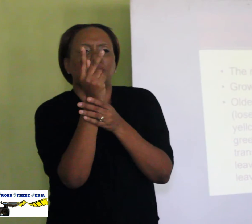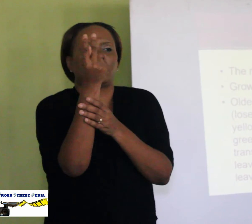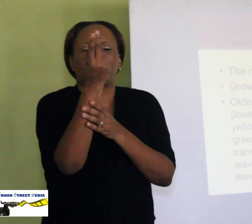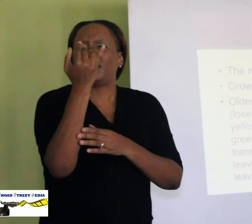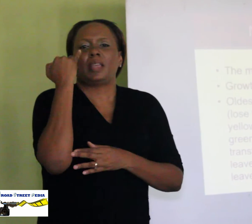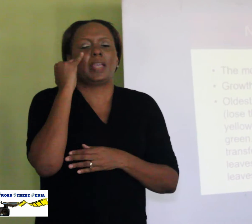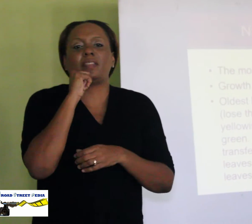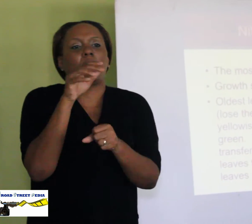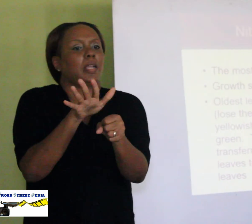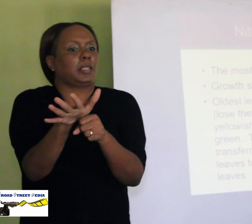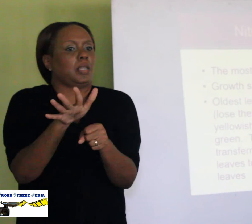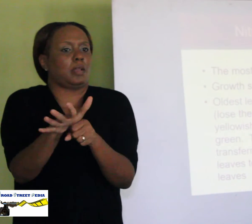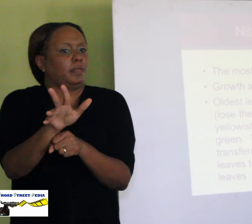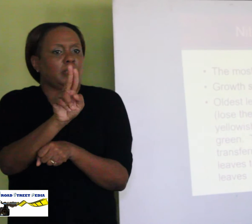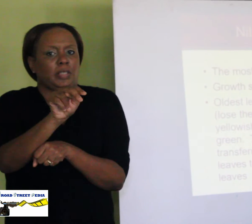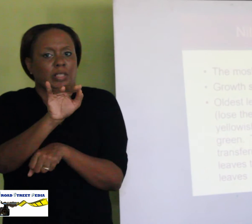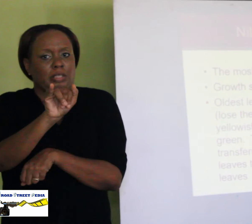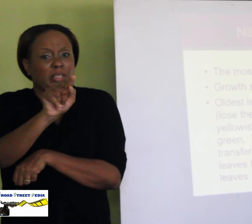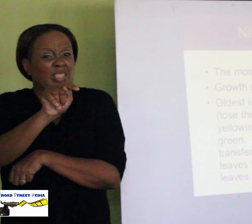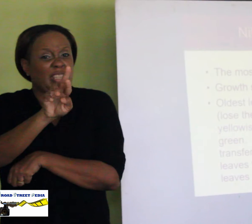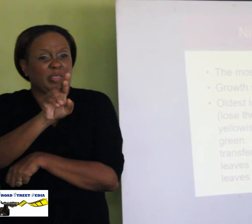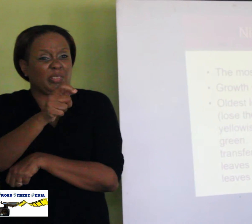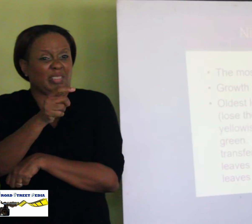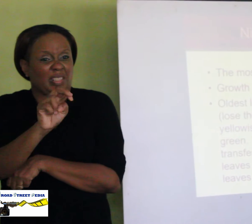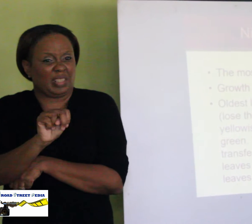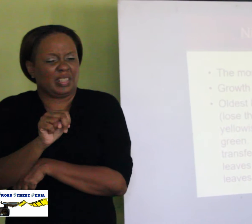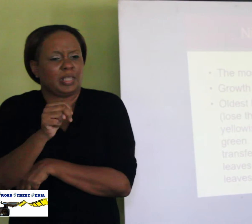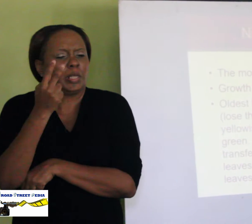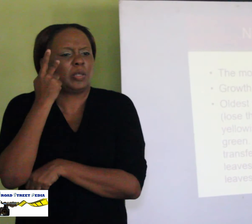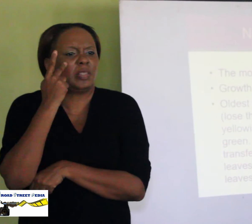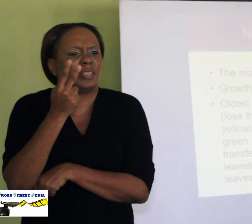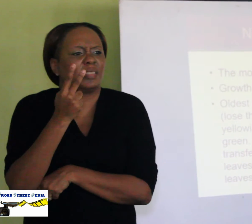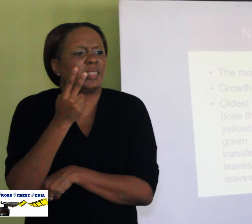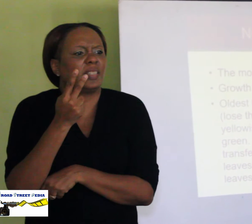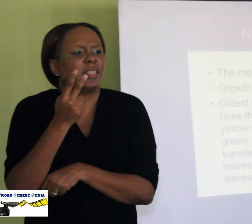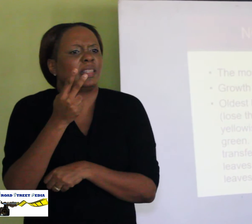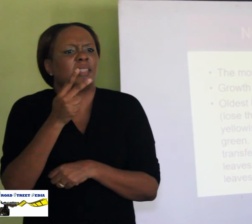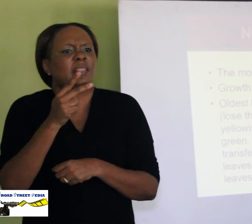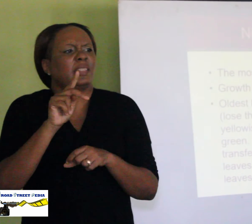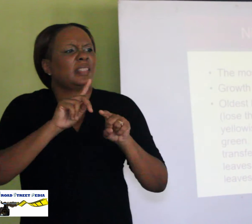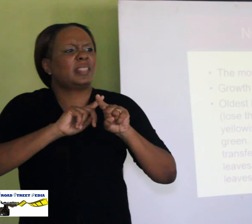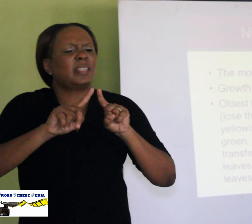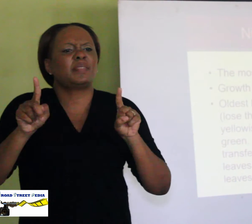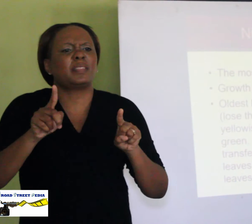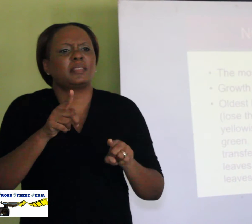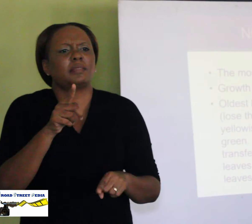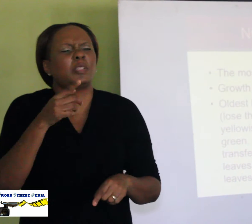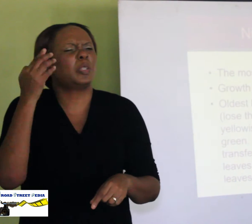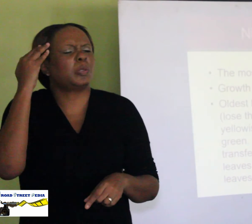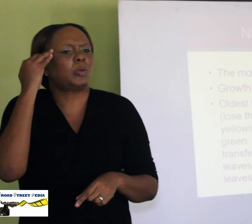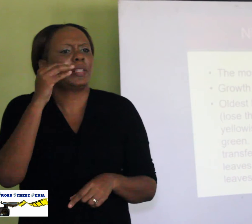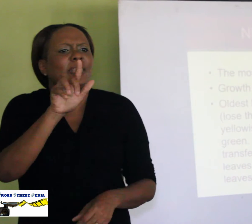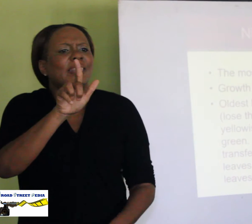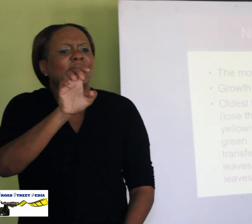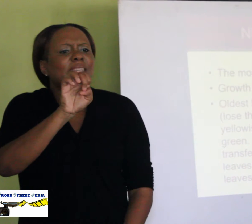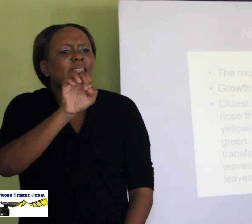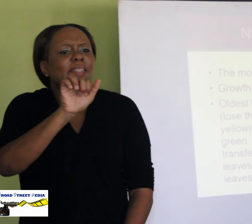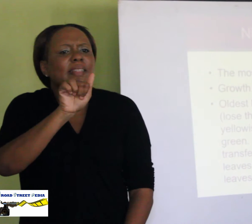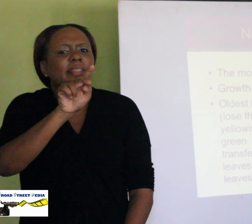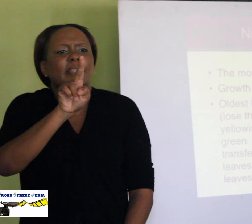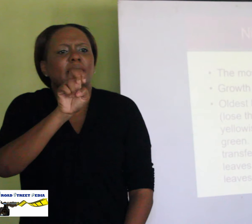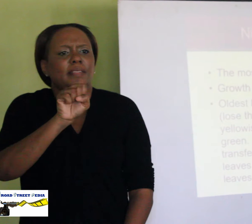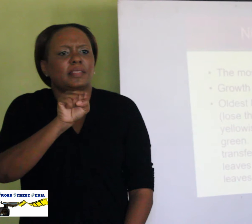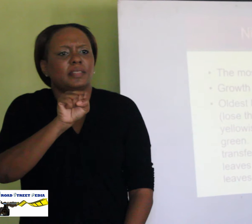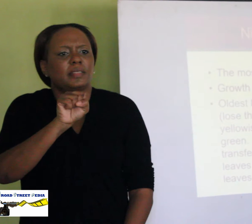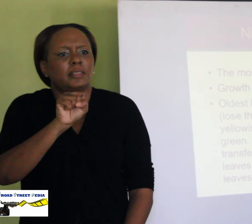of nitrogen, what you will see is a yellowing in the leaves. Instead of the leaves looking green, they will look yellow,